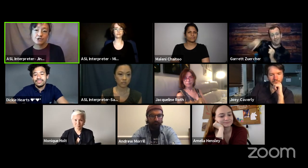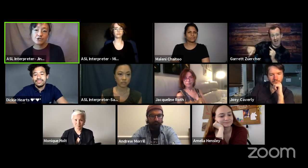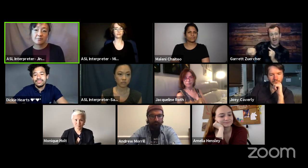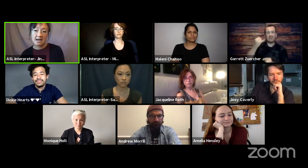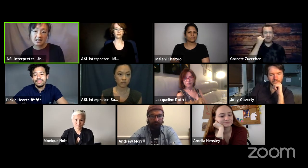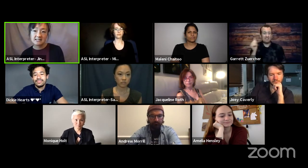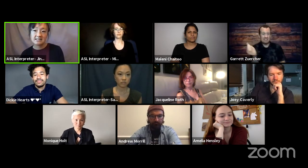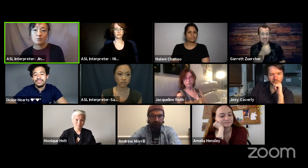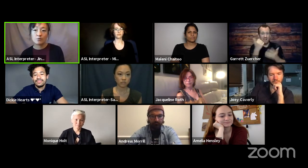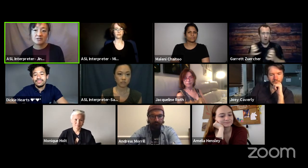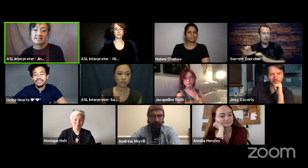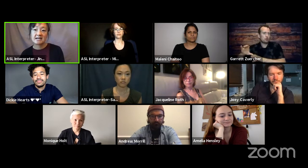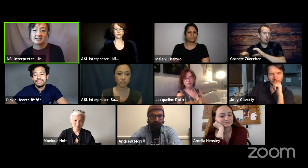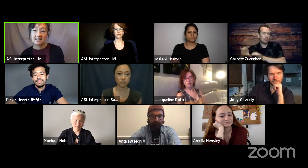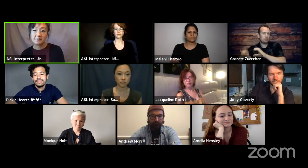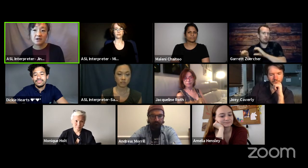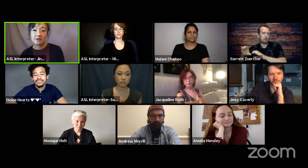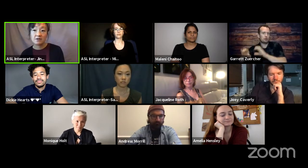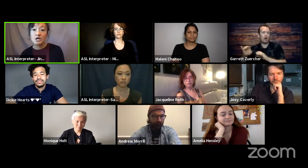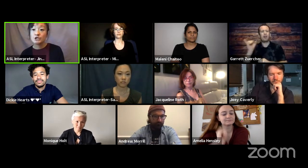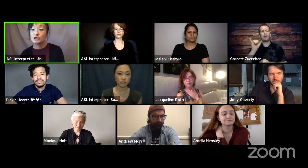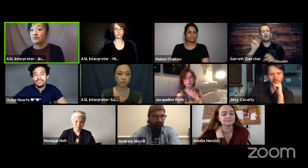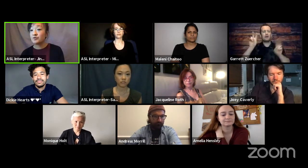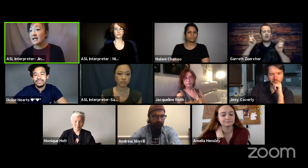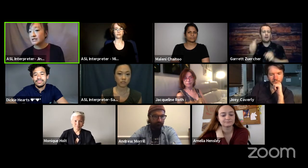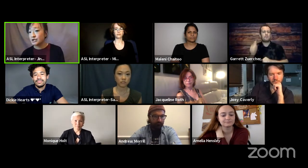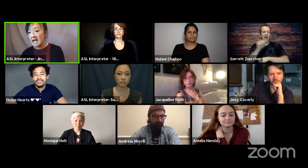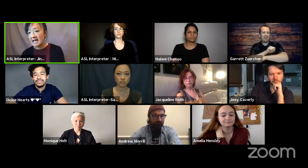to the panelists and what we're discussing up here. So if you'd like to chat,